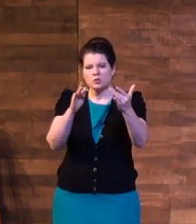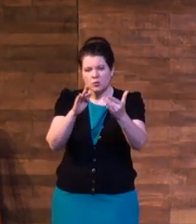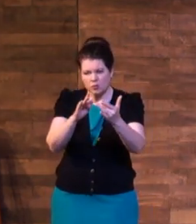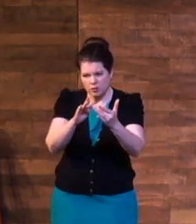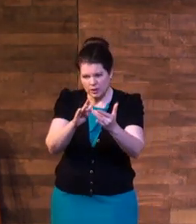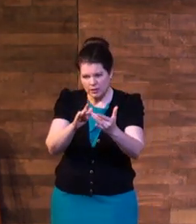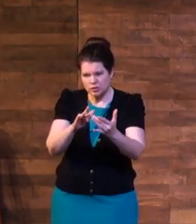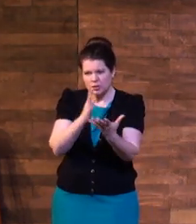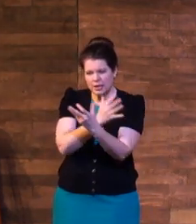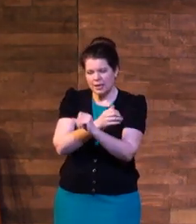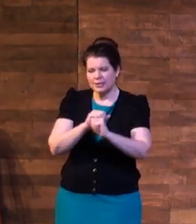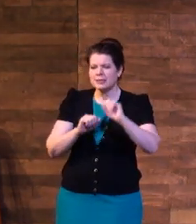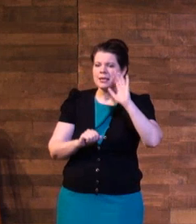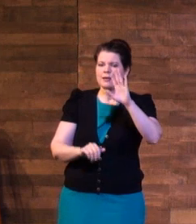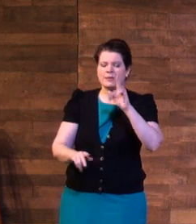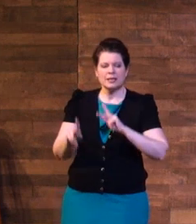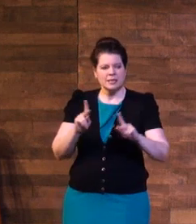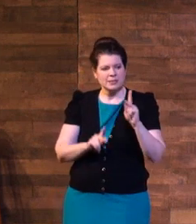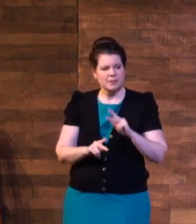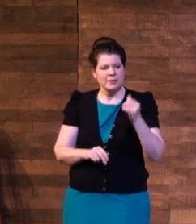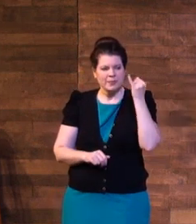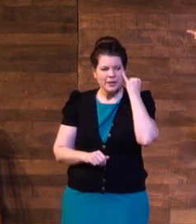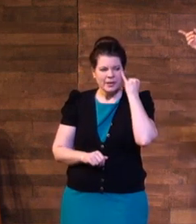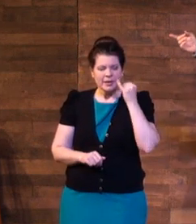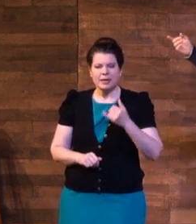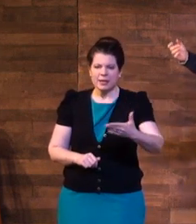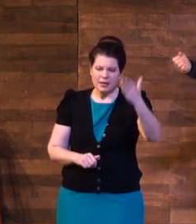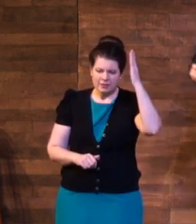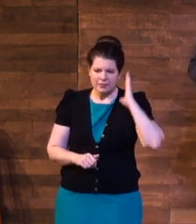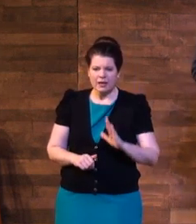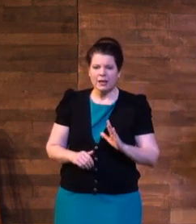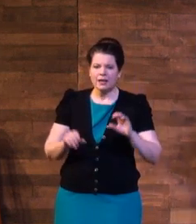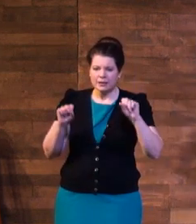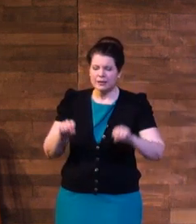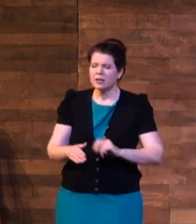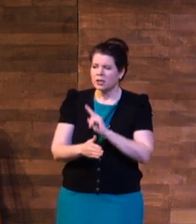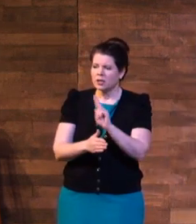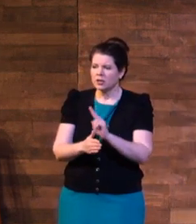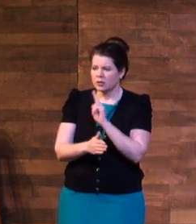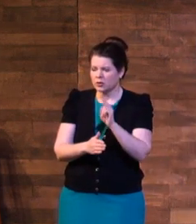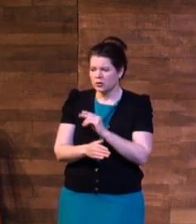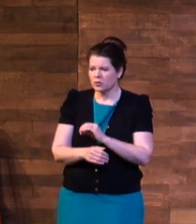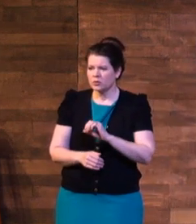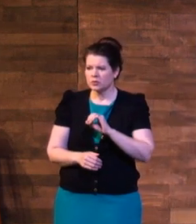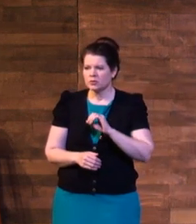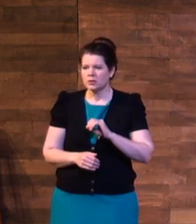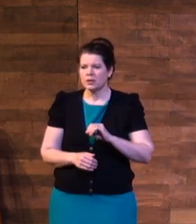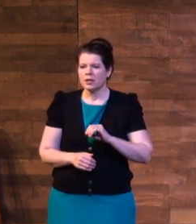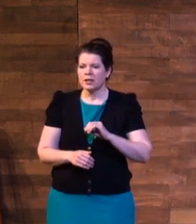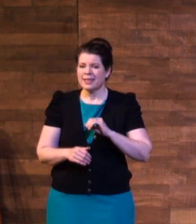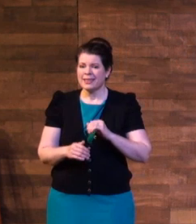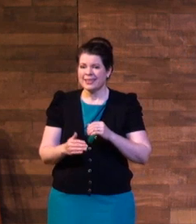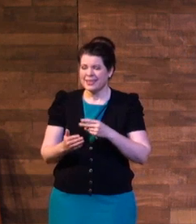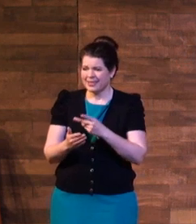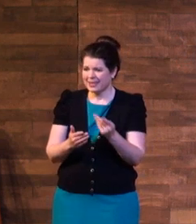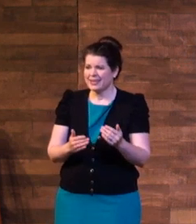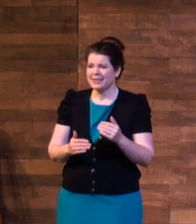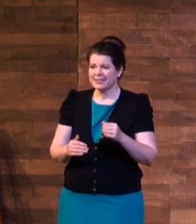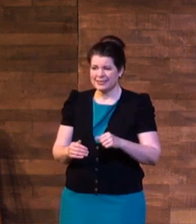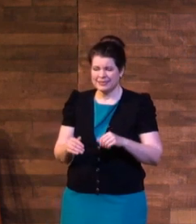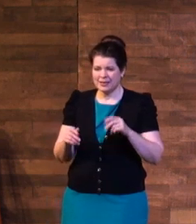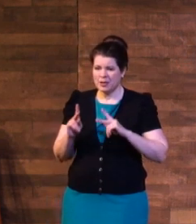people. And if God can work through the lives of Gideon, Barak, Samson, and Jephthah, what can he do through your life?